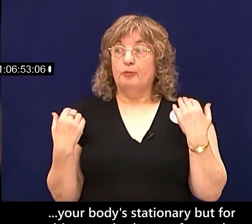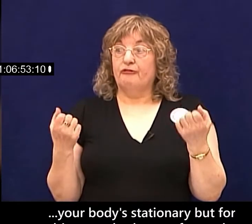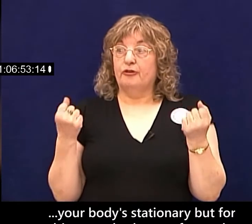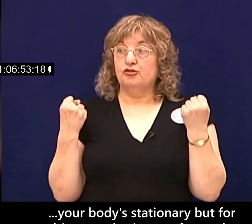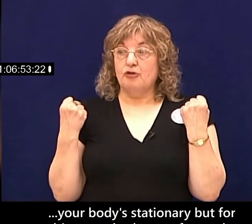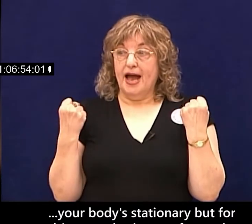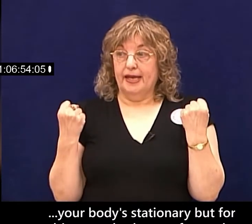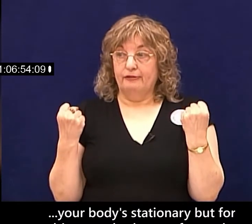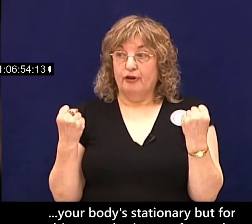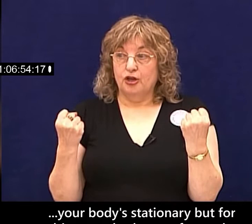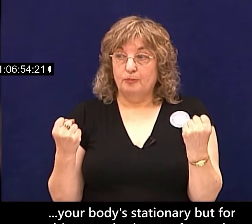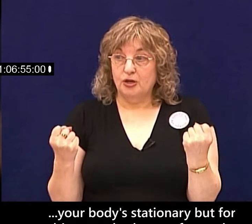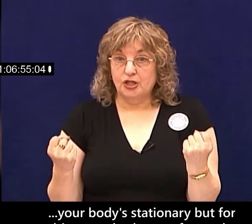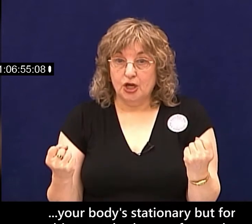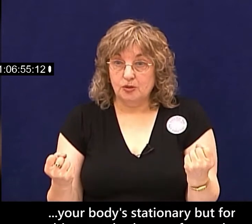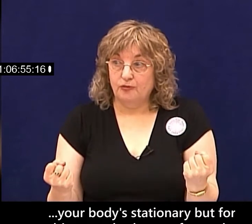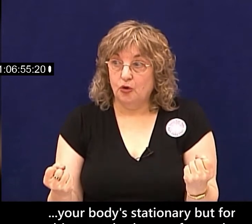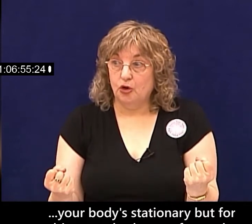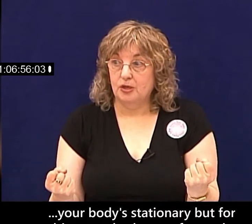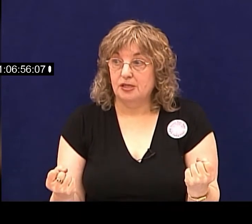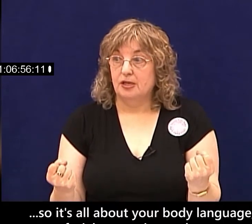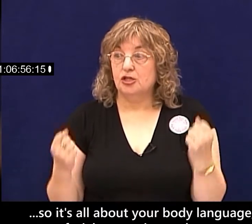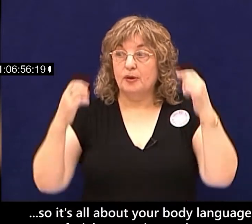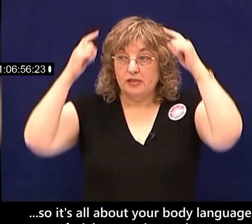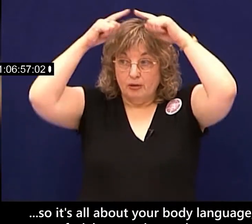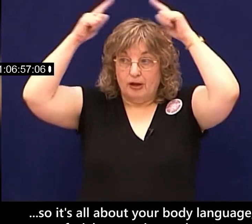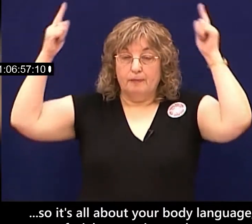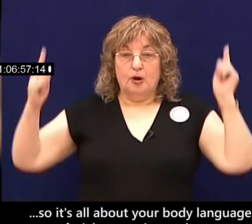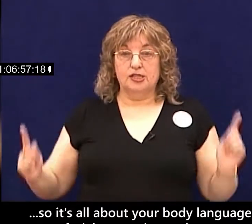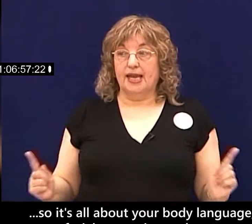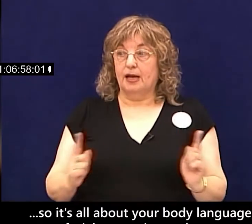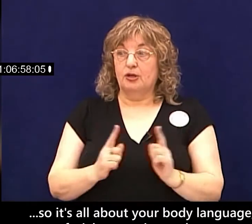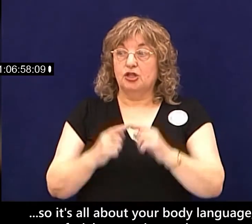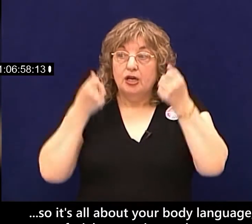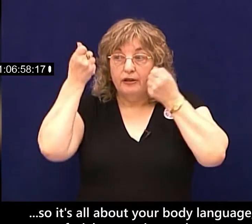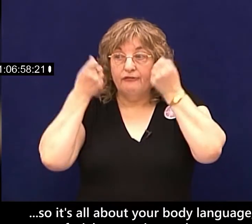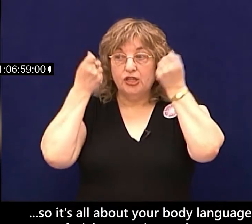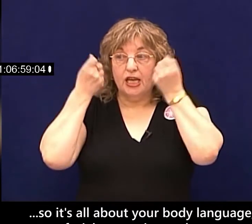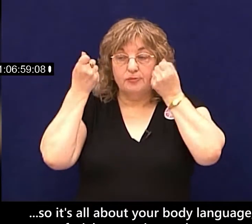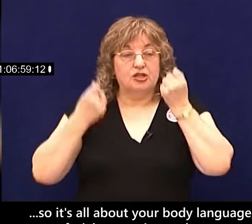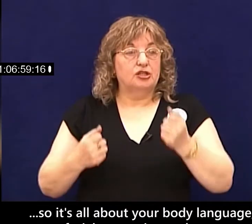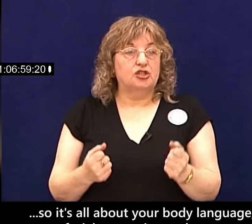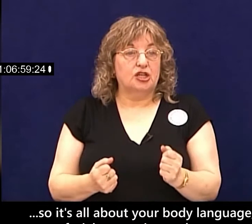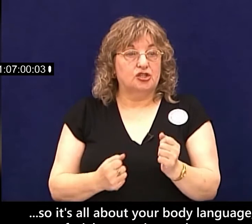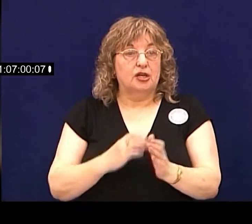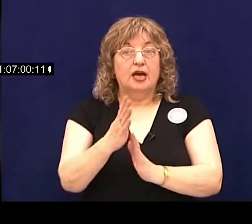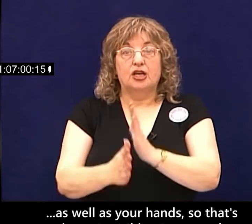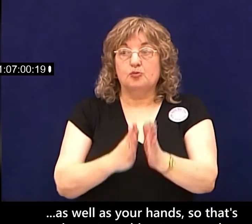for drive, your body goes forward. So it's all about your body language, your facial expression and gesture, as well